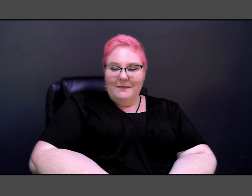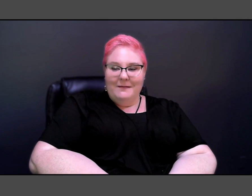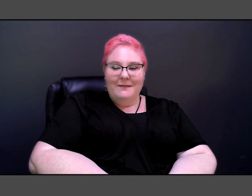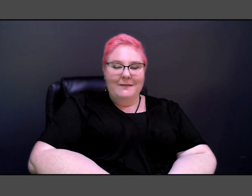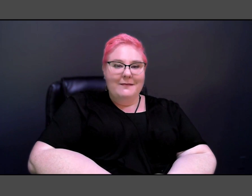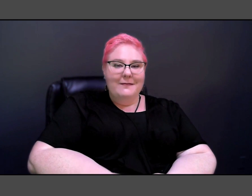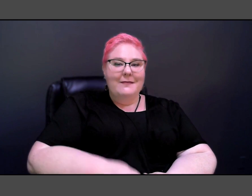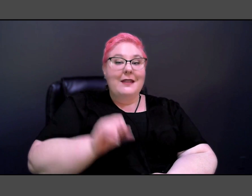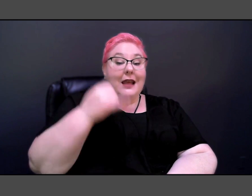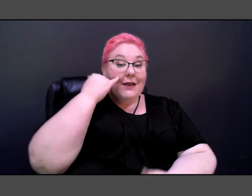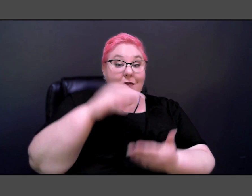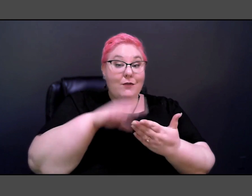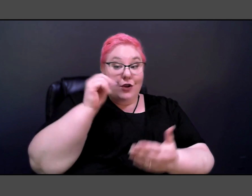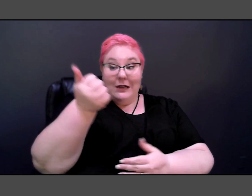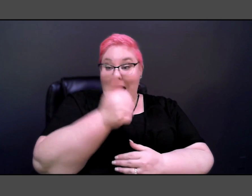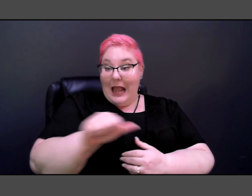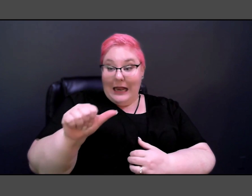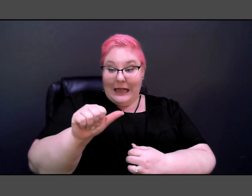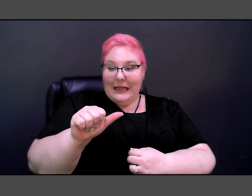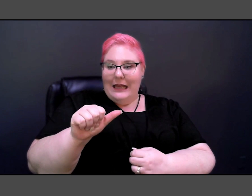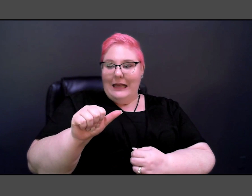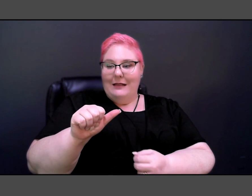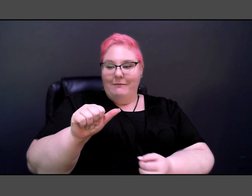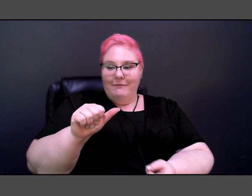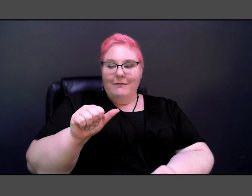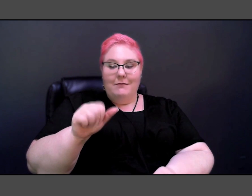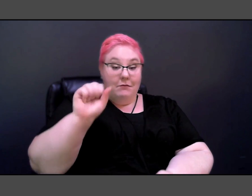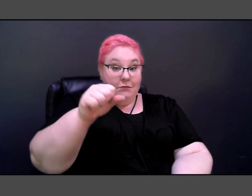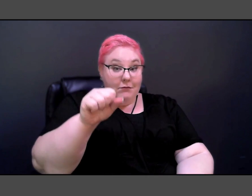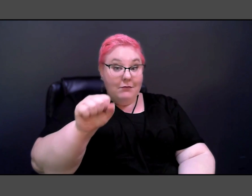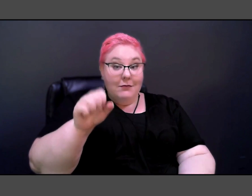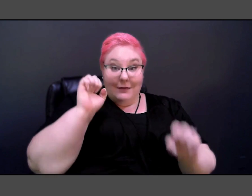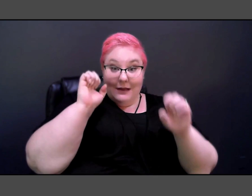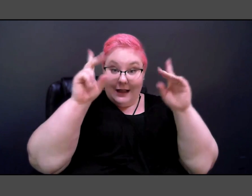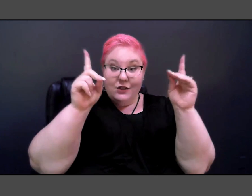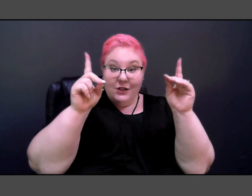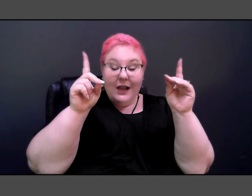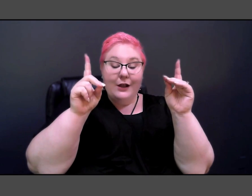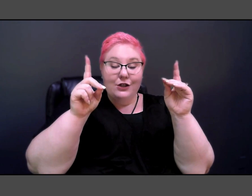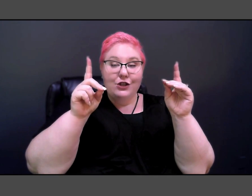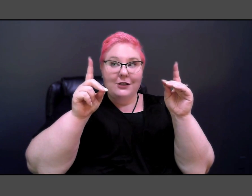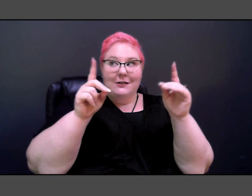anything, certainly, yes, education is important.